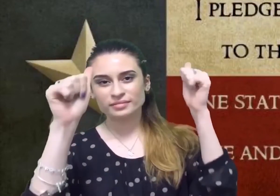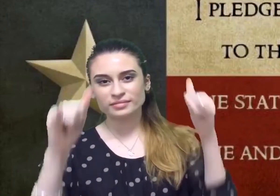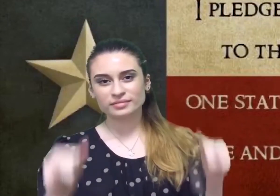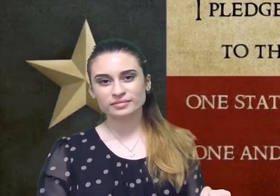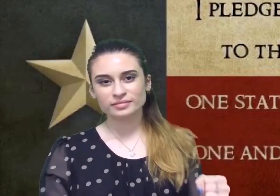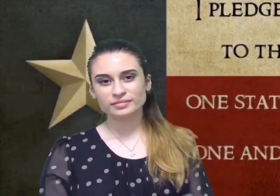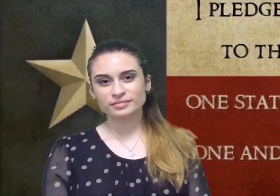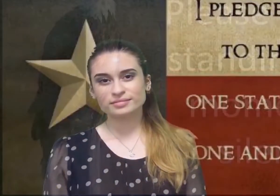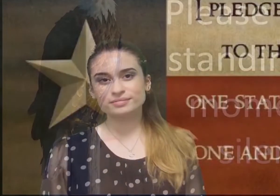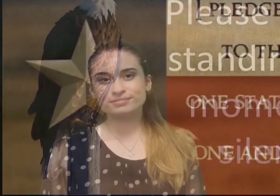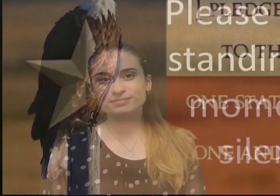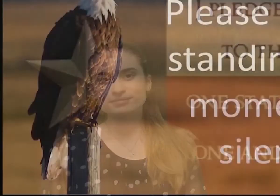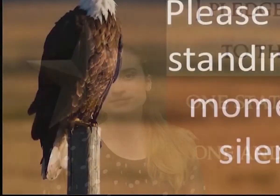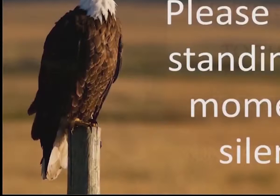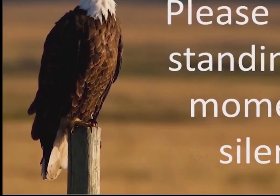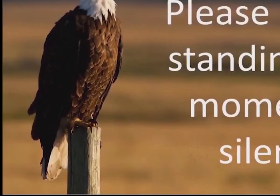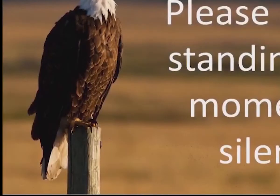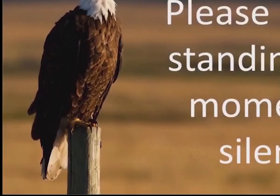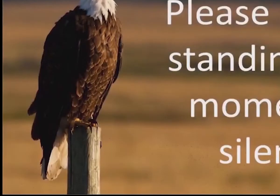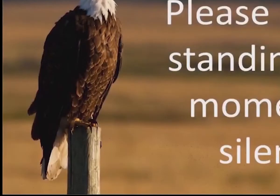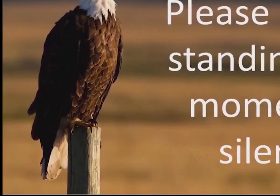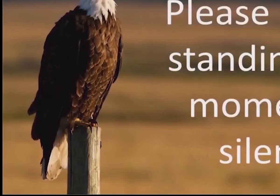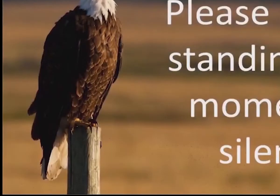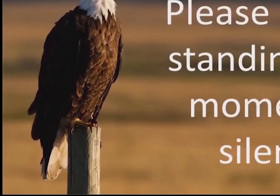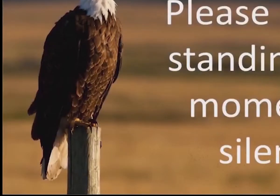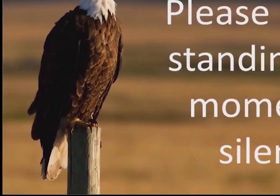and indivisible. Please remain standing for a moment of silence.